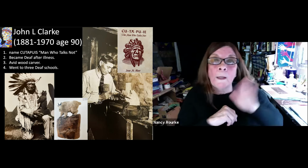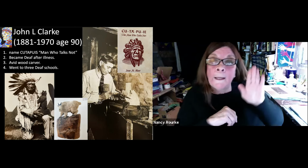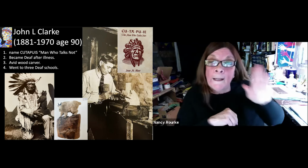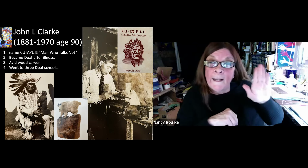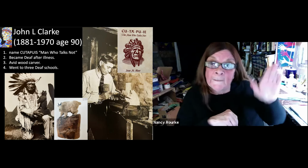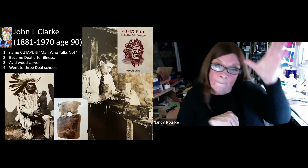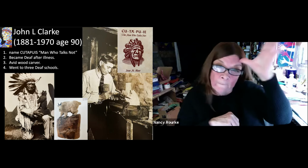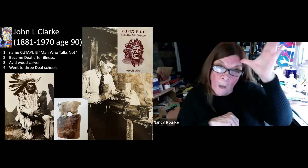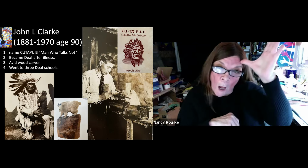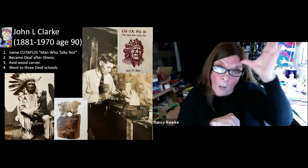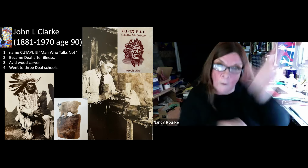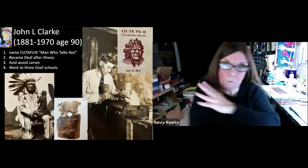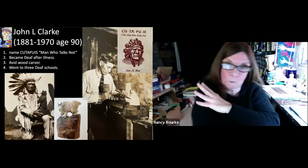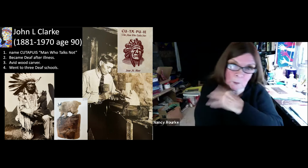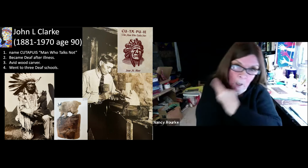In Montana.